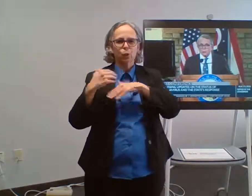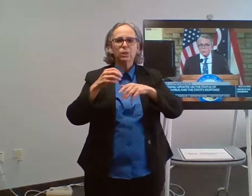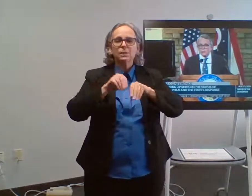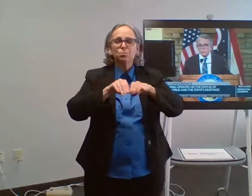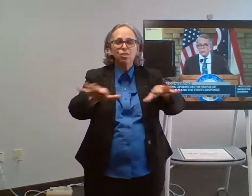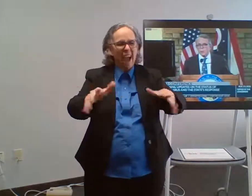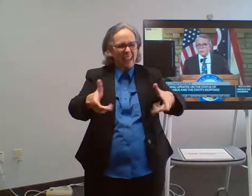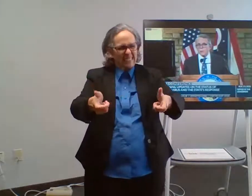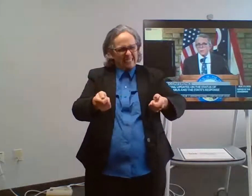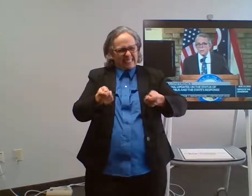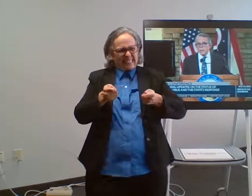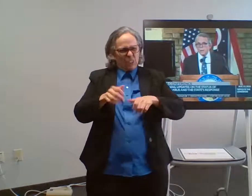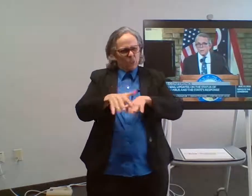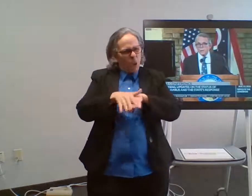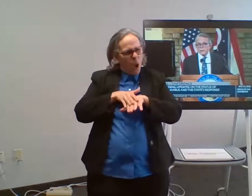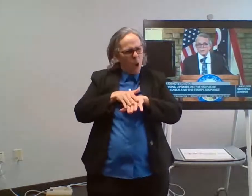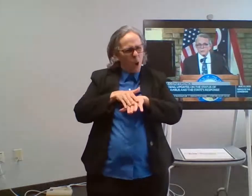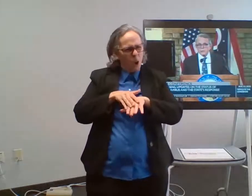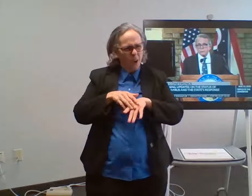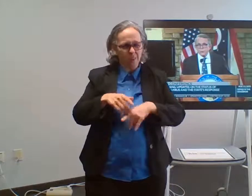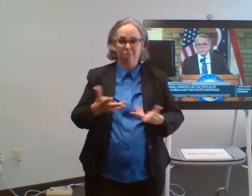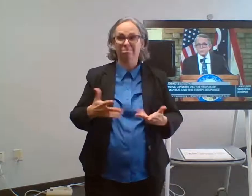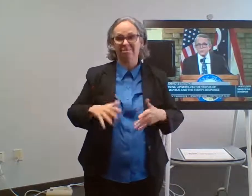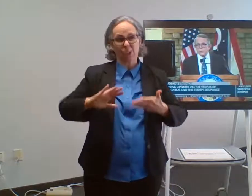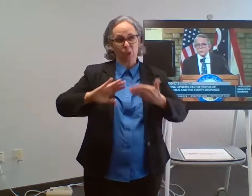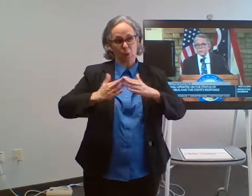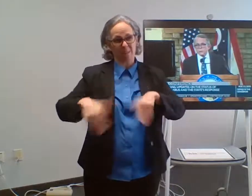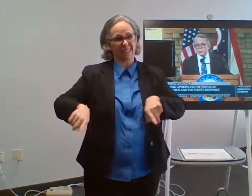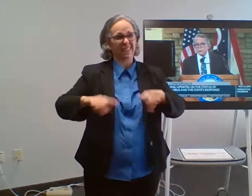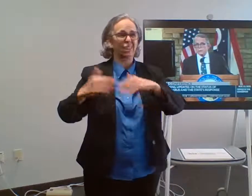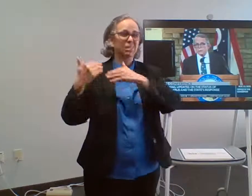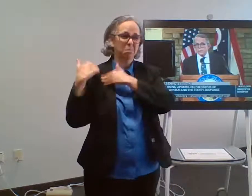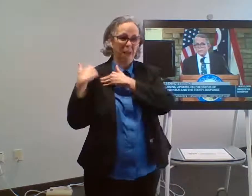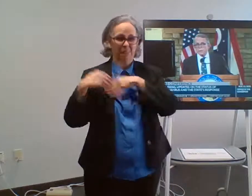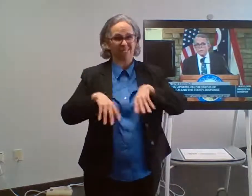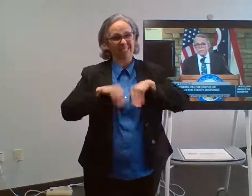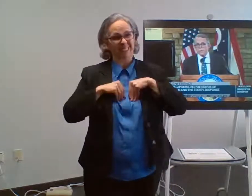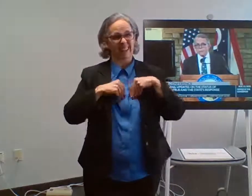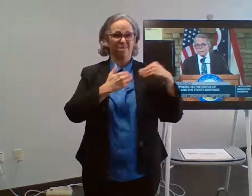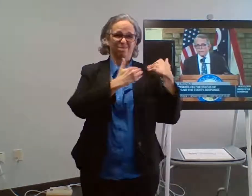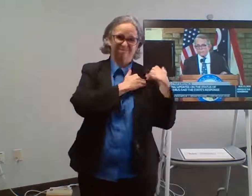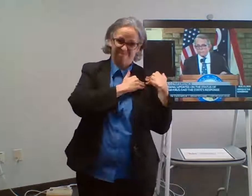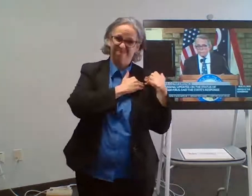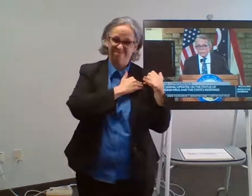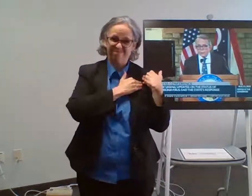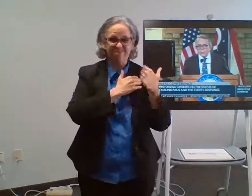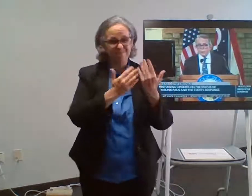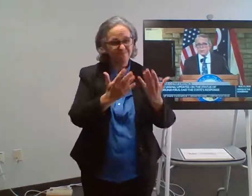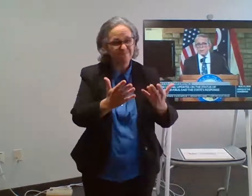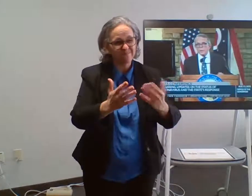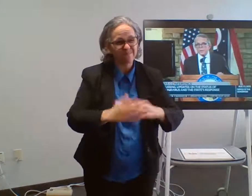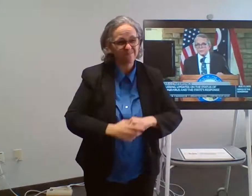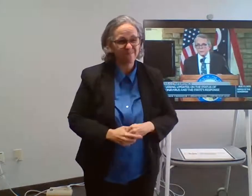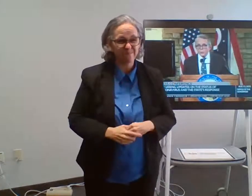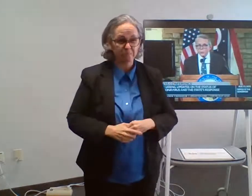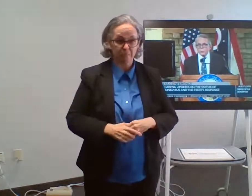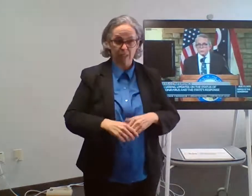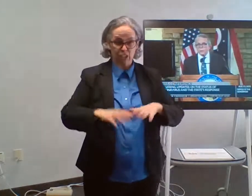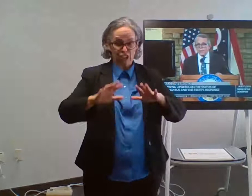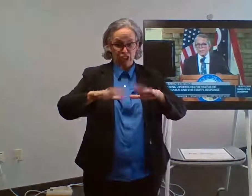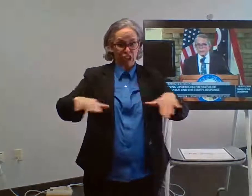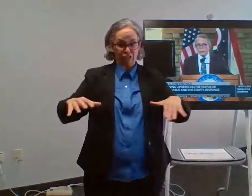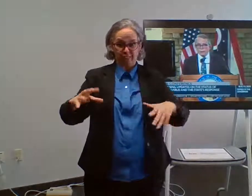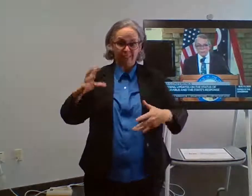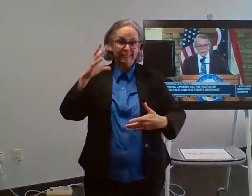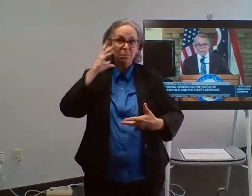goes along with school, all these experiences, they're great experiences. The ability of that school